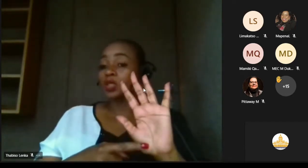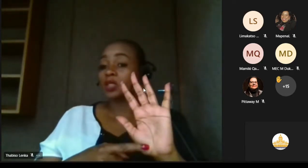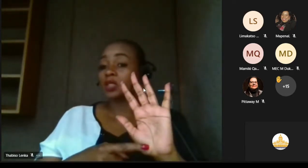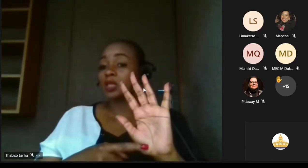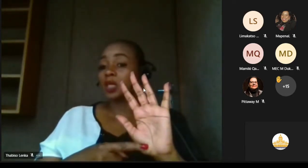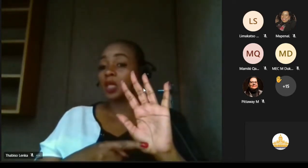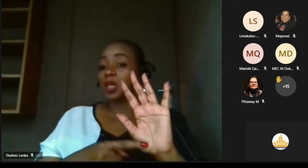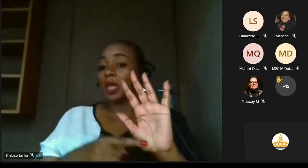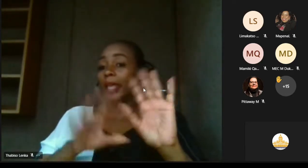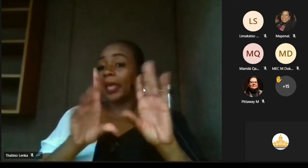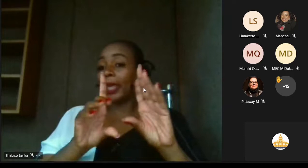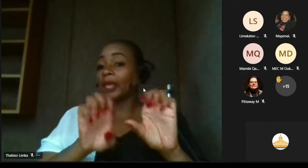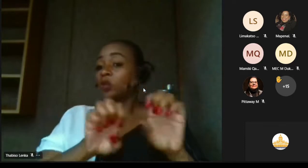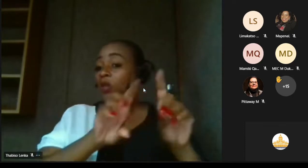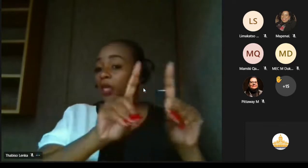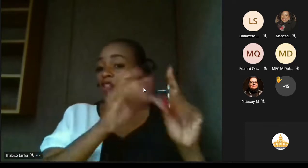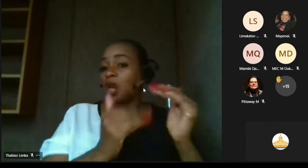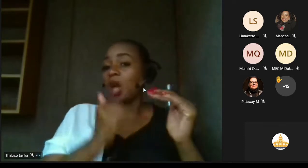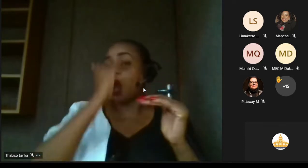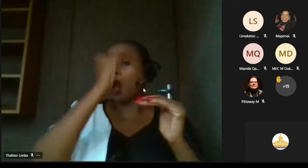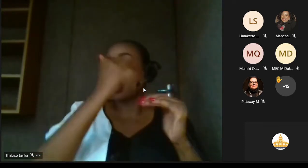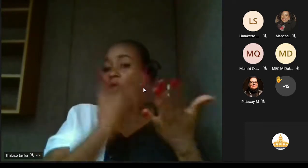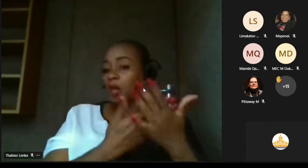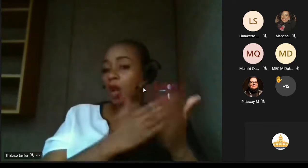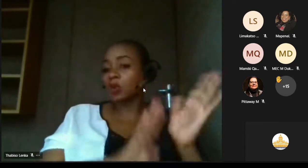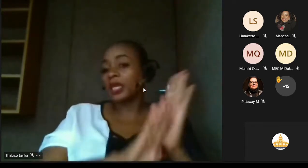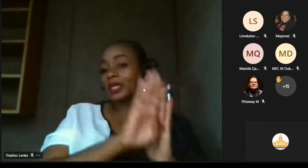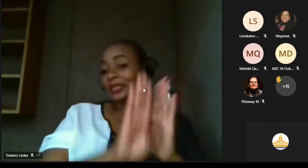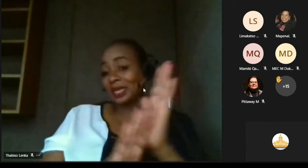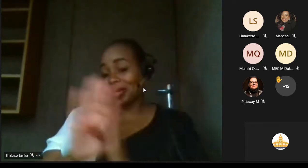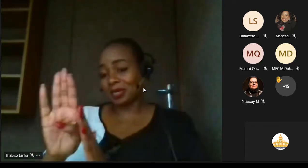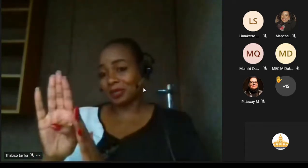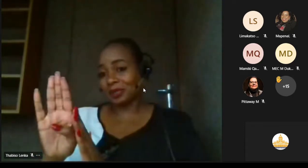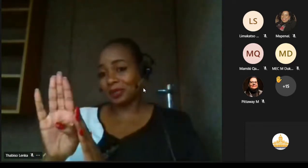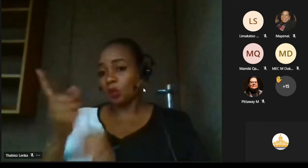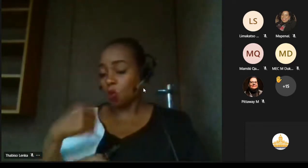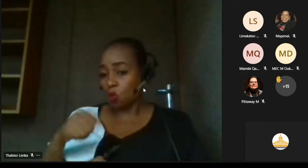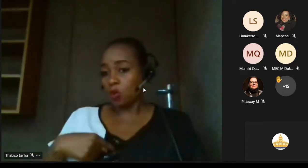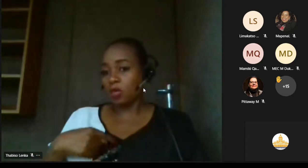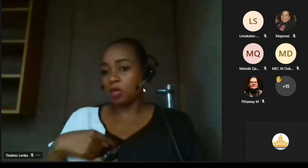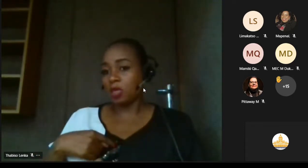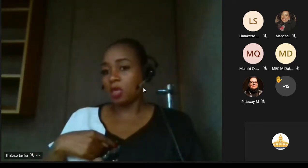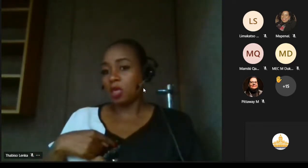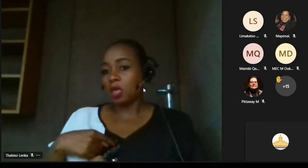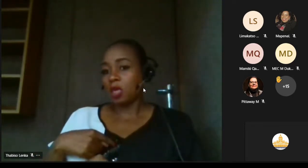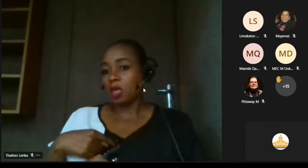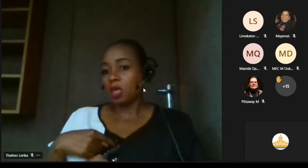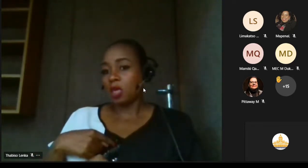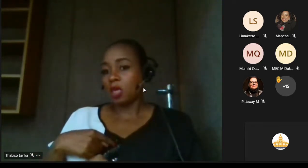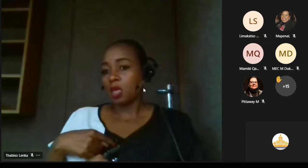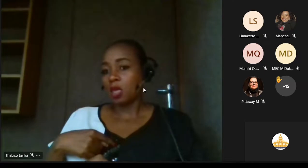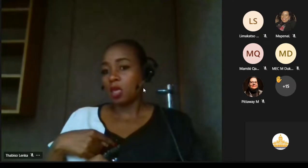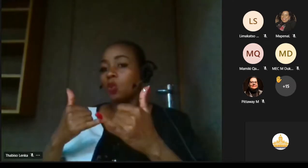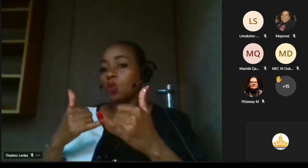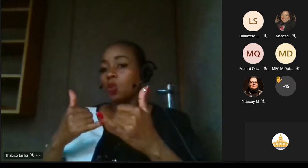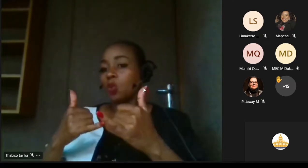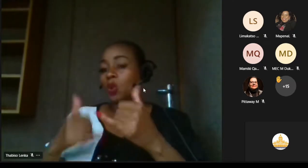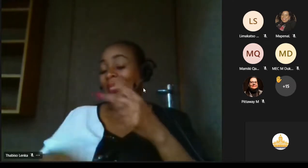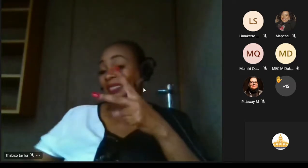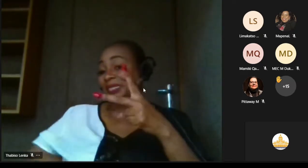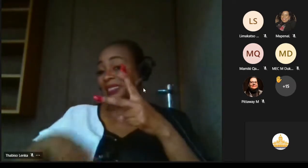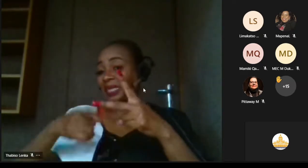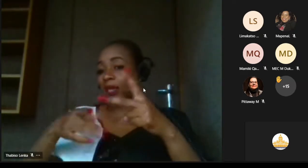tertiary industries have been increasing at the expense of our primary industries, while secondary industries have